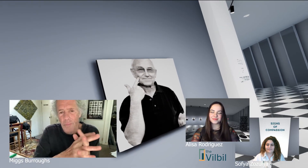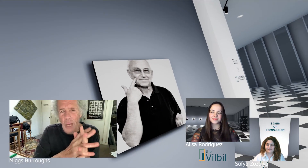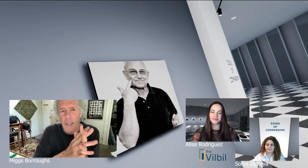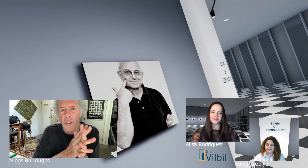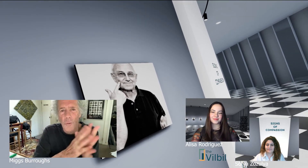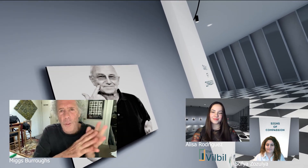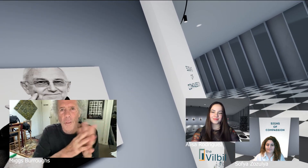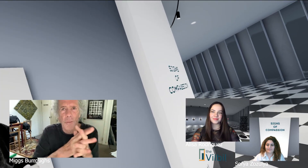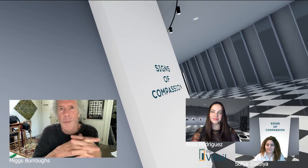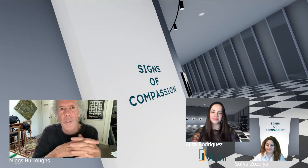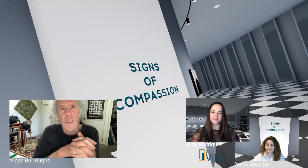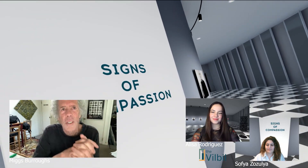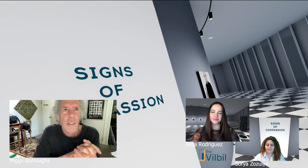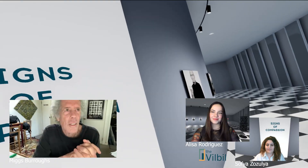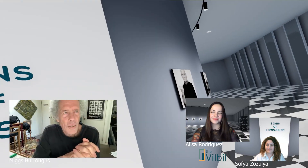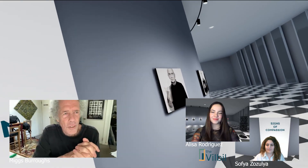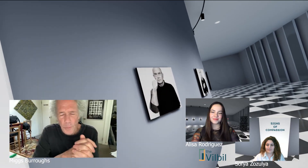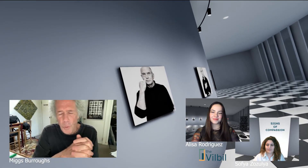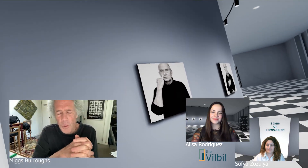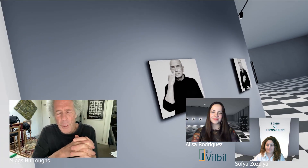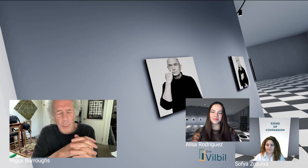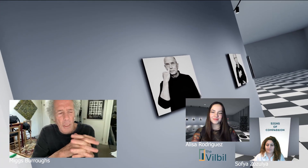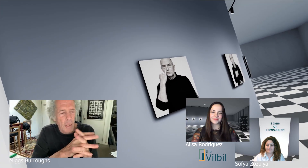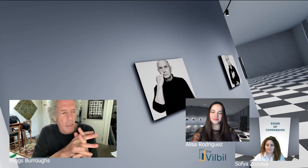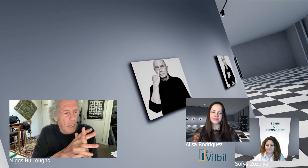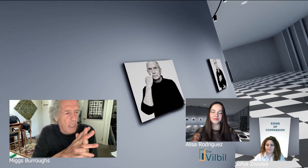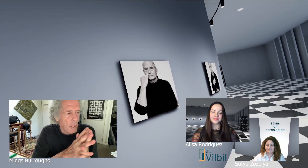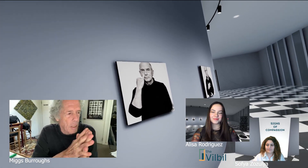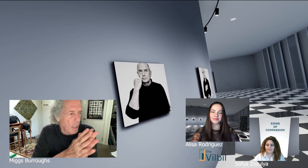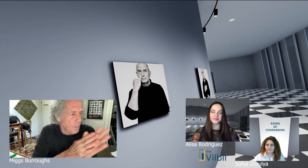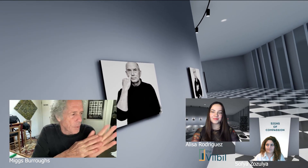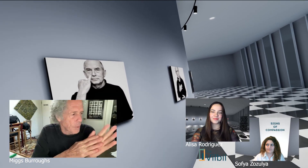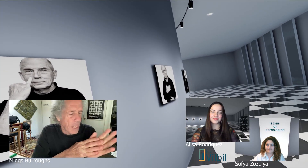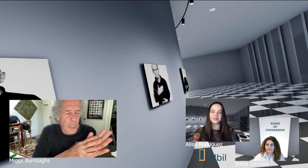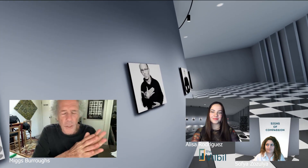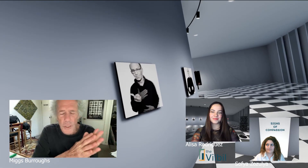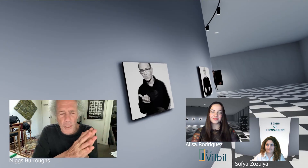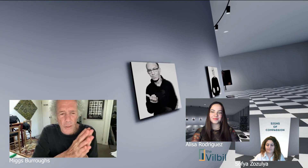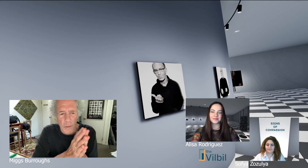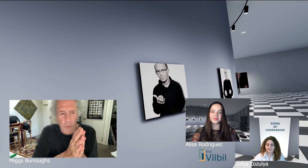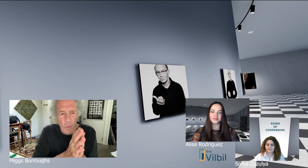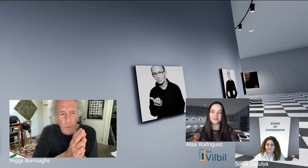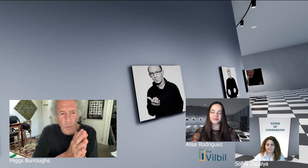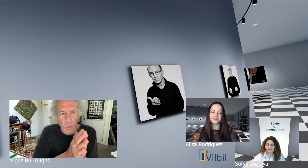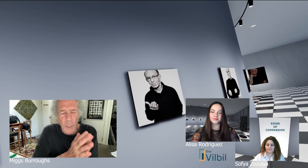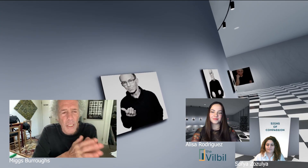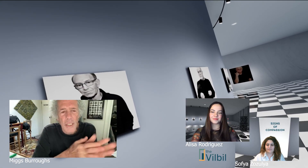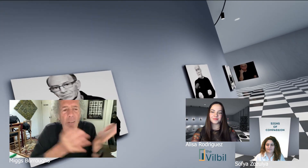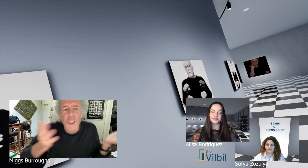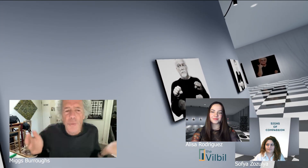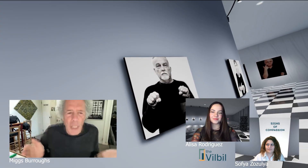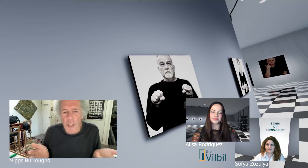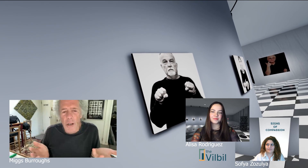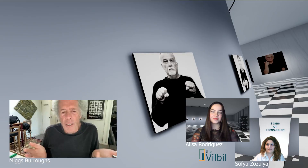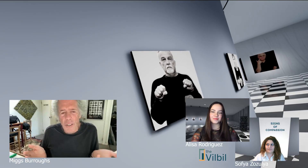I don't know, we're supporting and enhancing one. I mean, technology without art